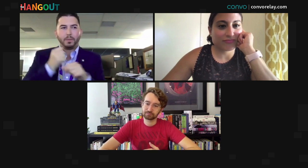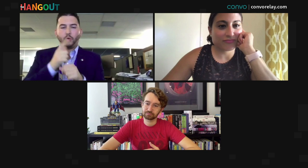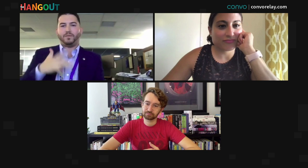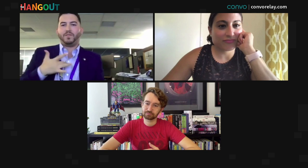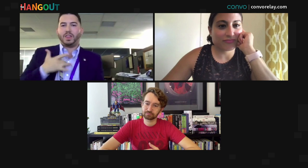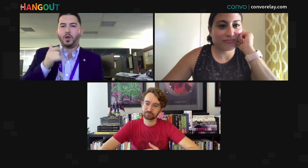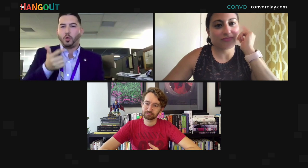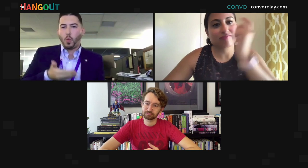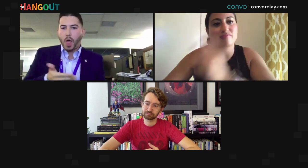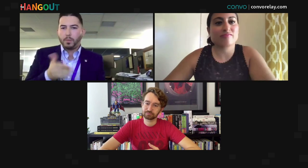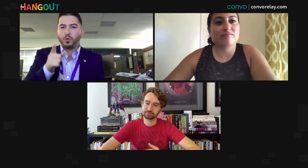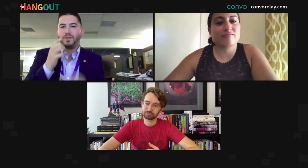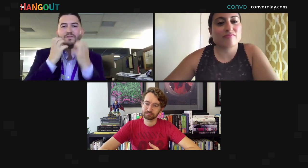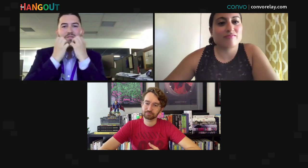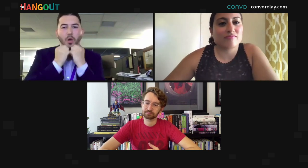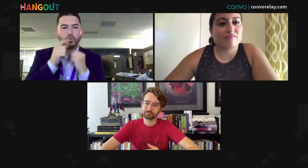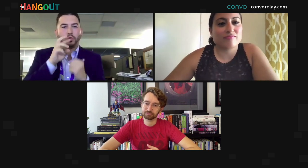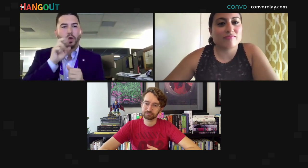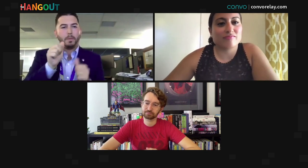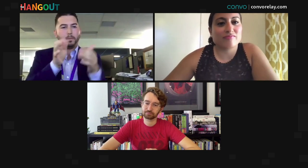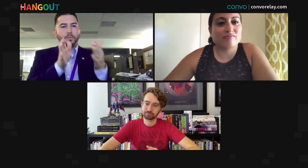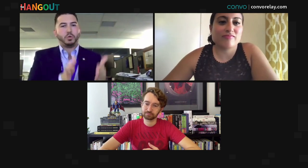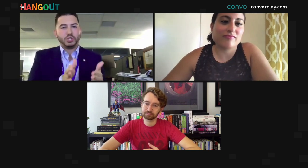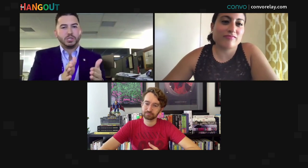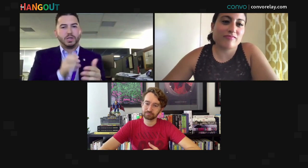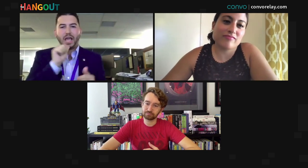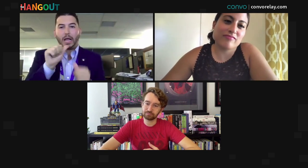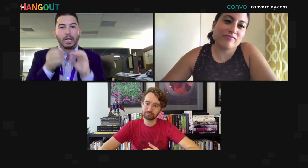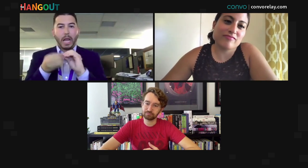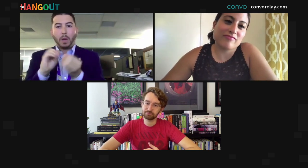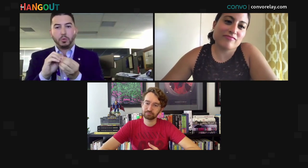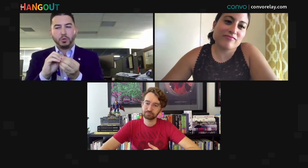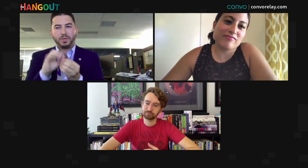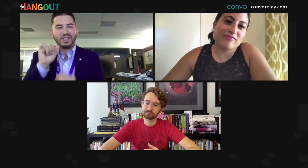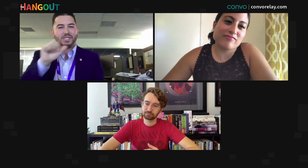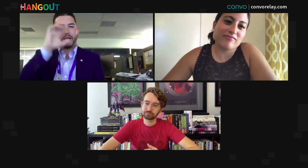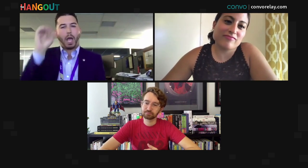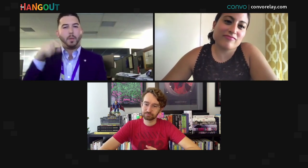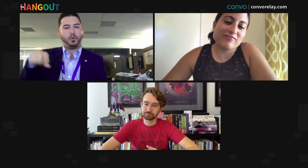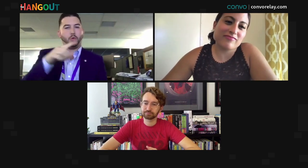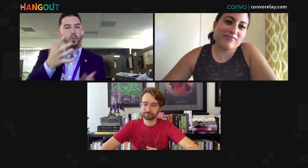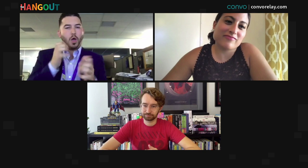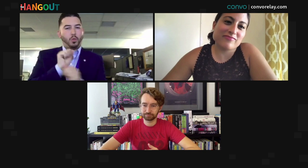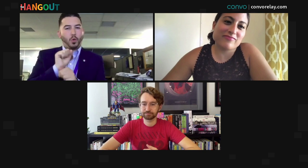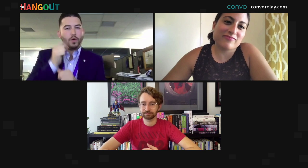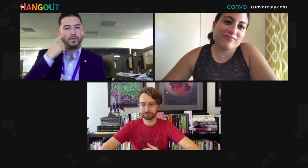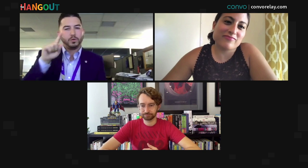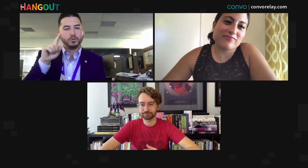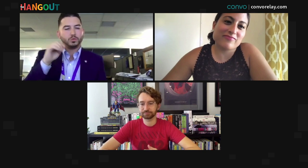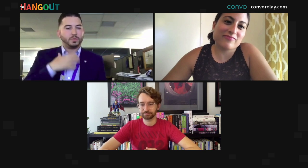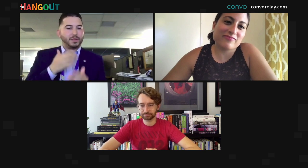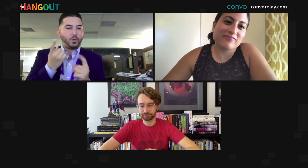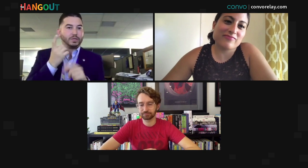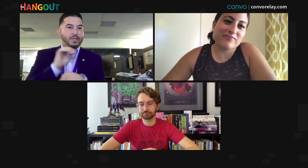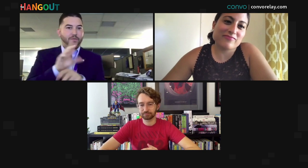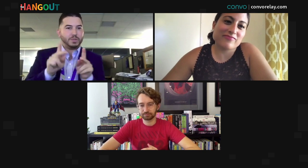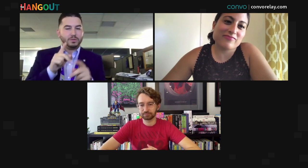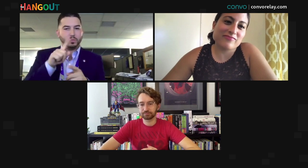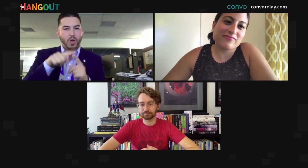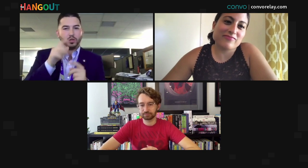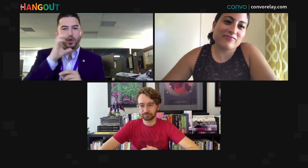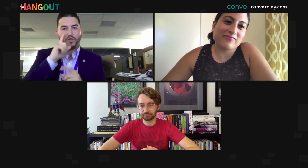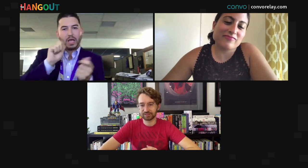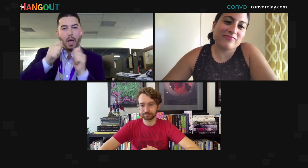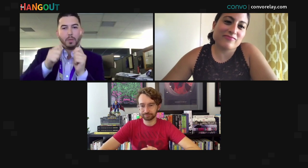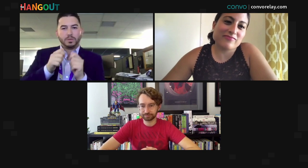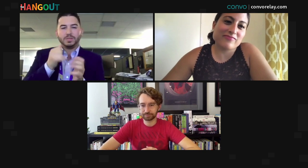You know, when I arrived there, not everything was perfect, but I just wanted to feel like a person. I didn't